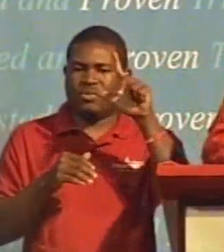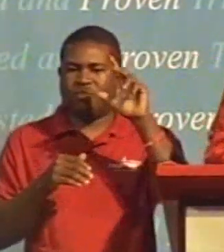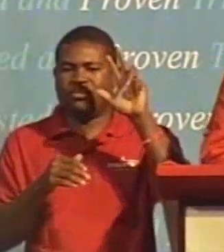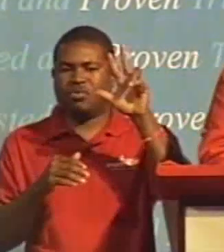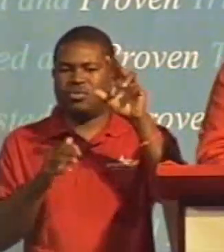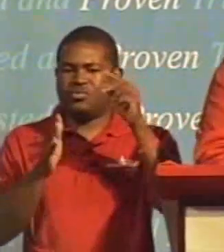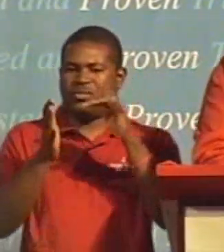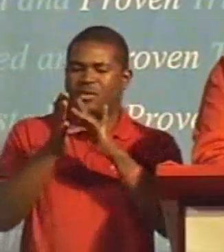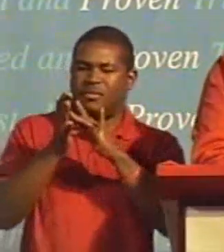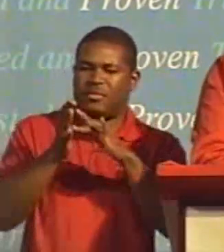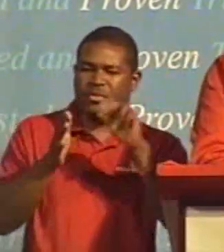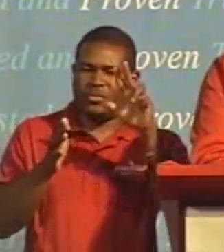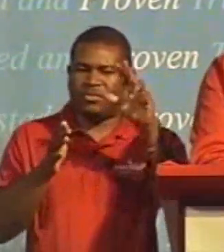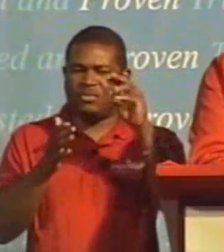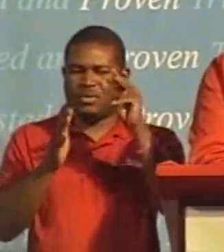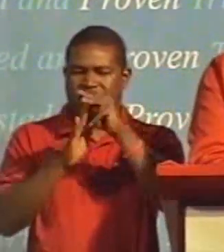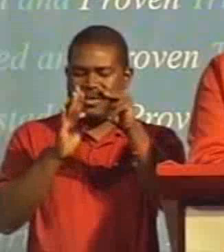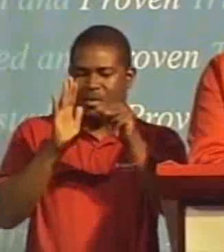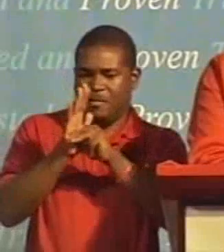are, Bahama Hot Mix.